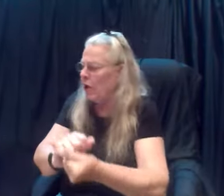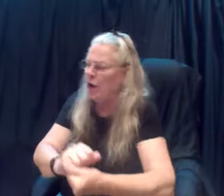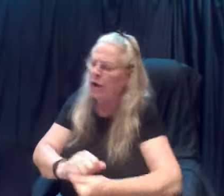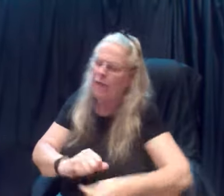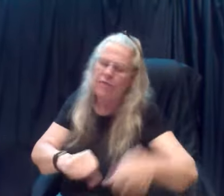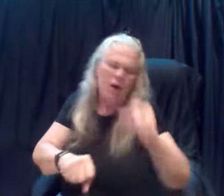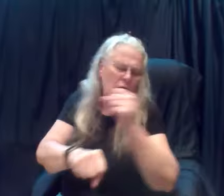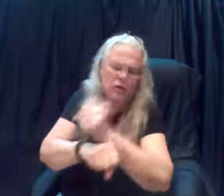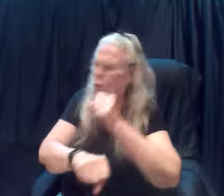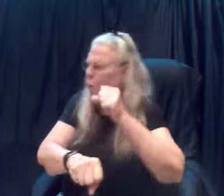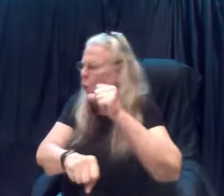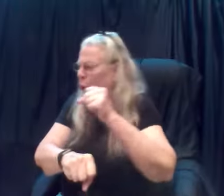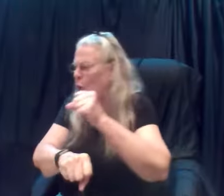grief and toil